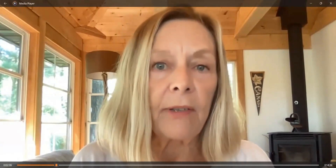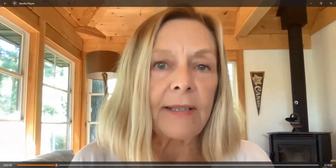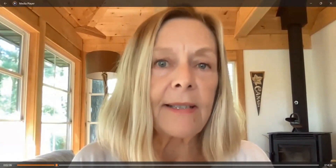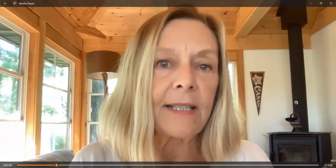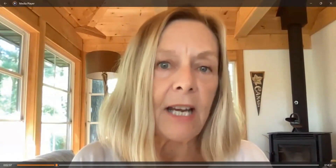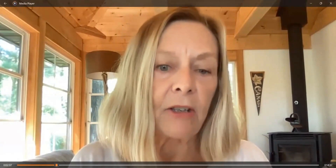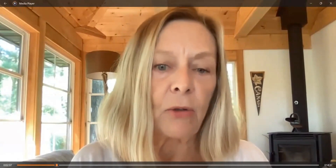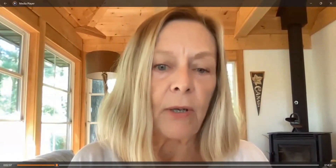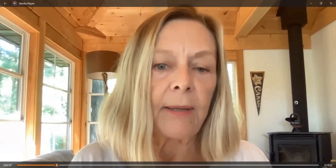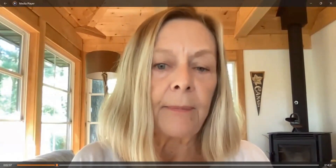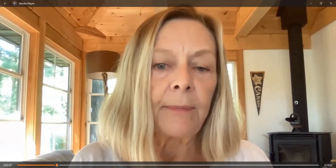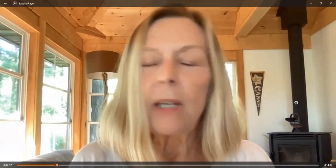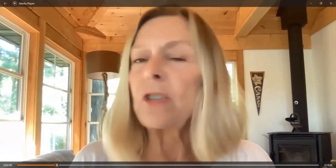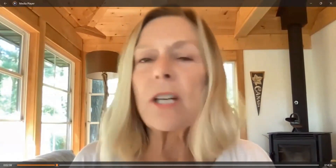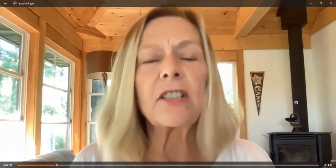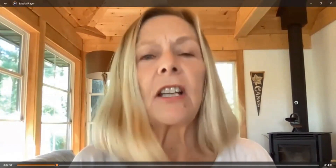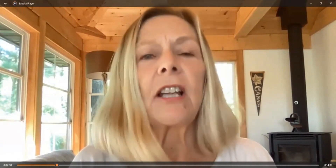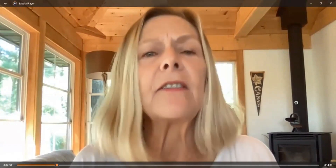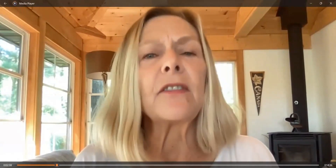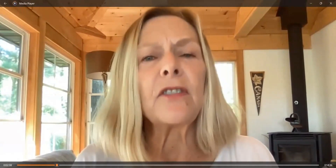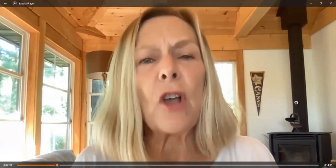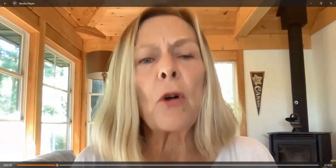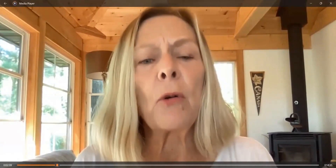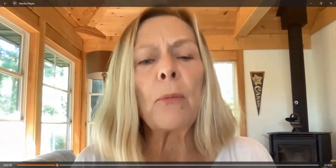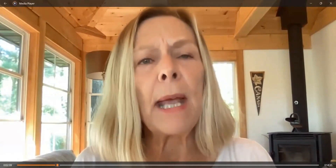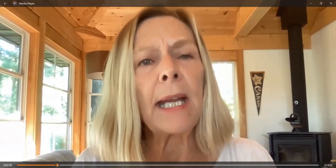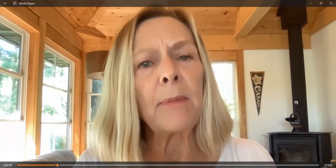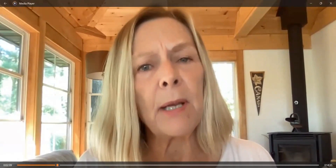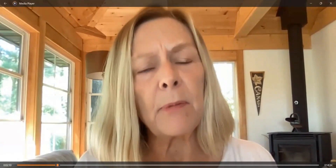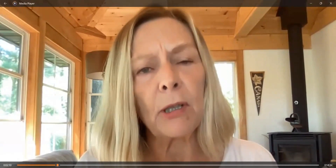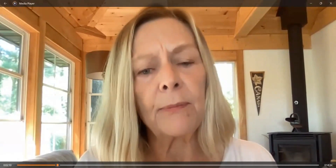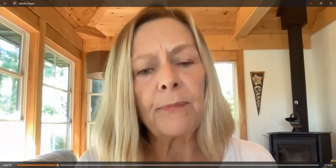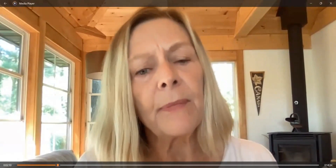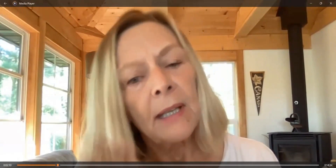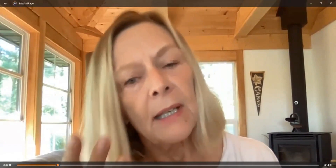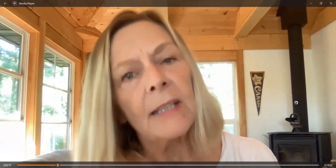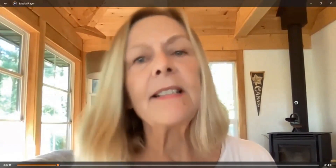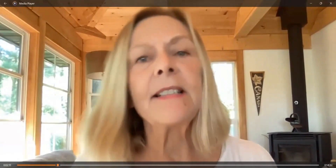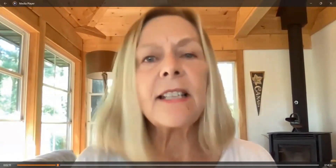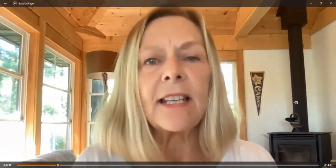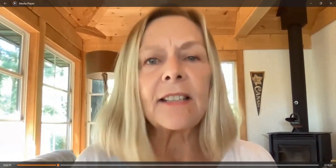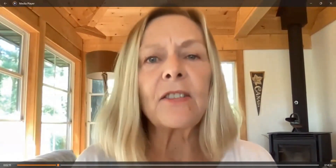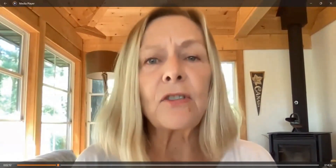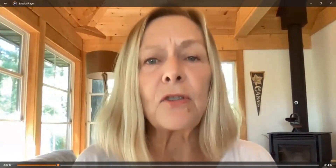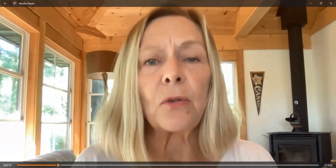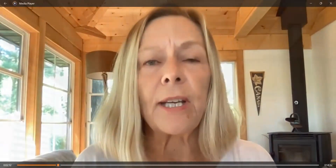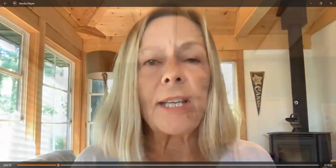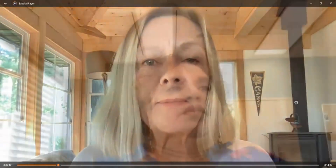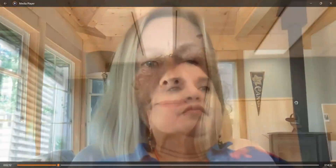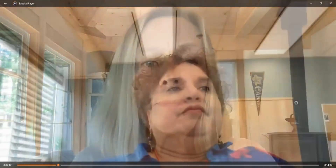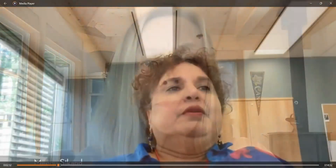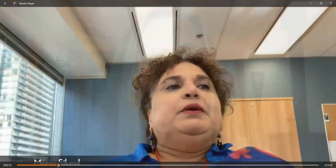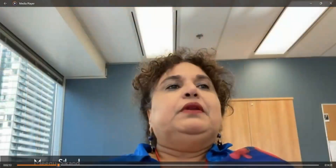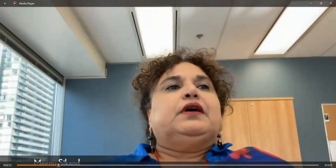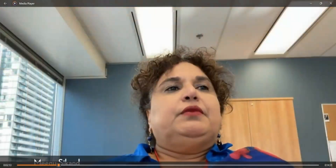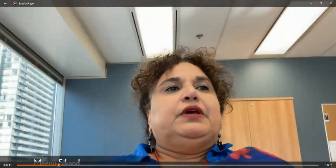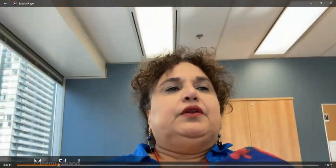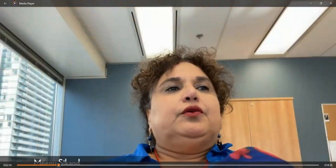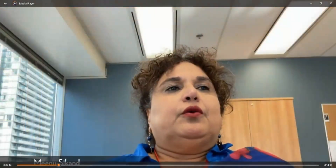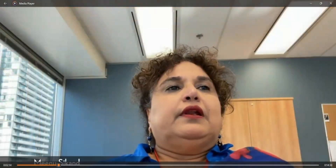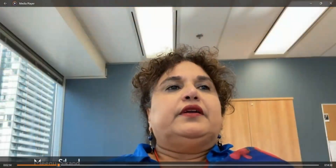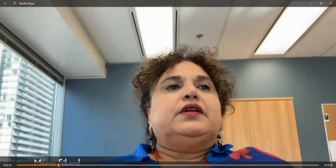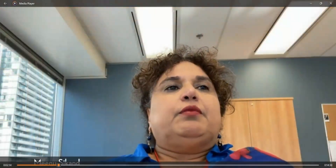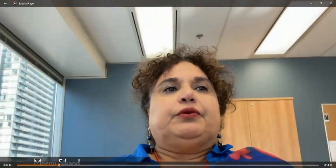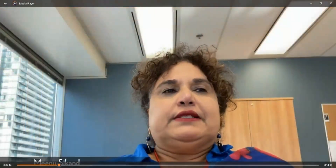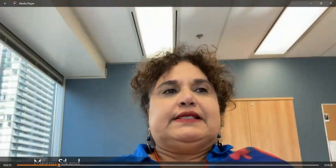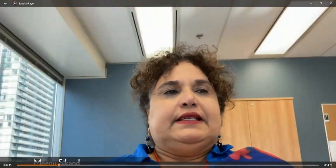every province and territory. You touch the lives of so many people. Listen to this story. When people come